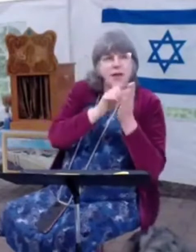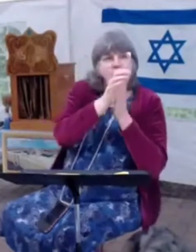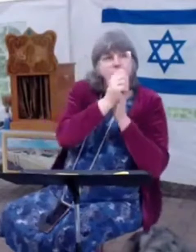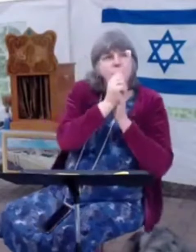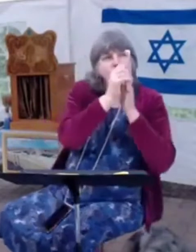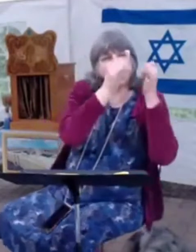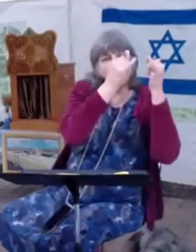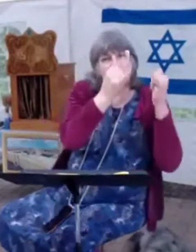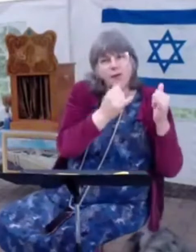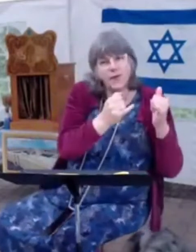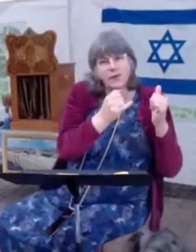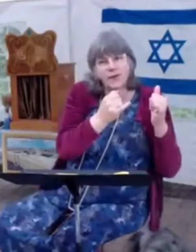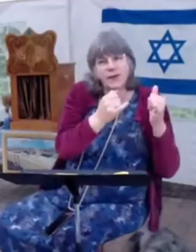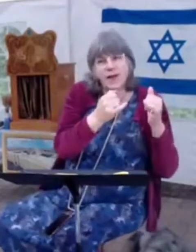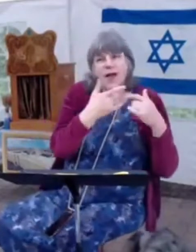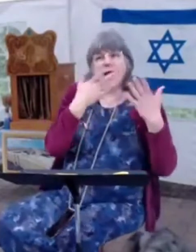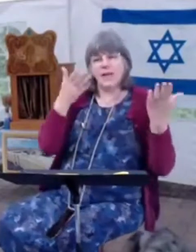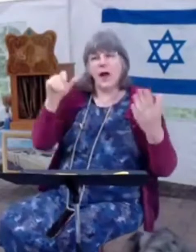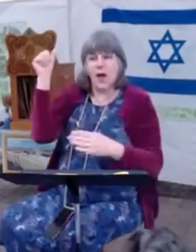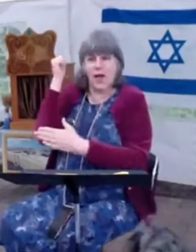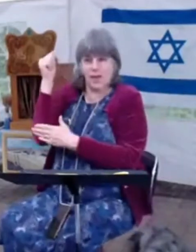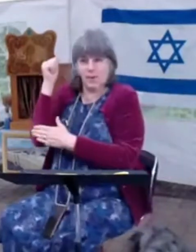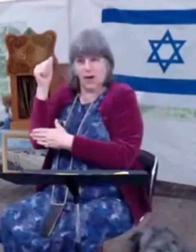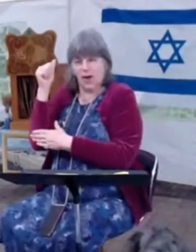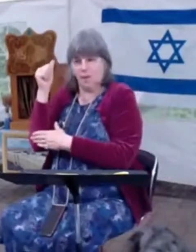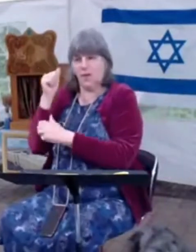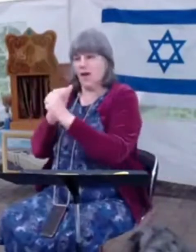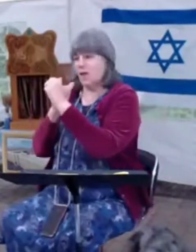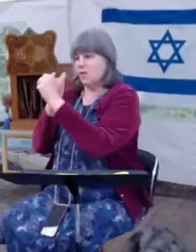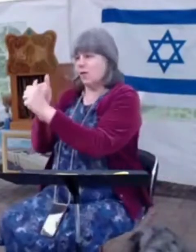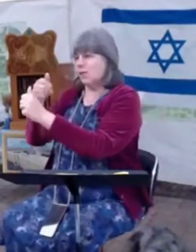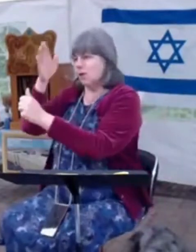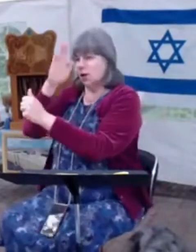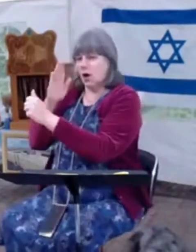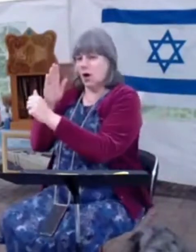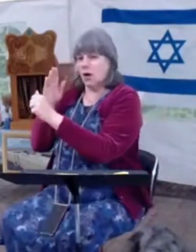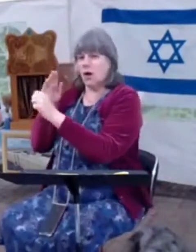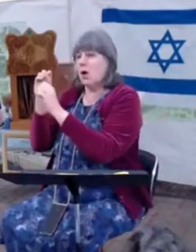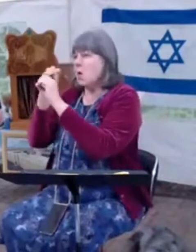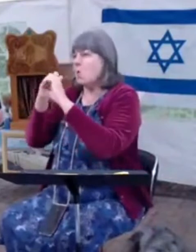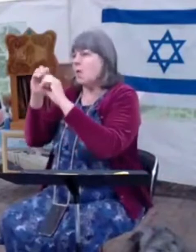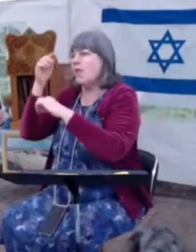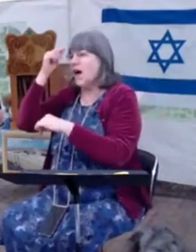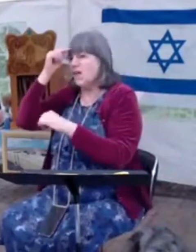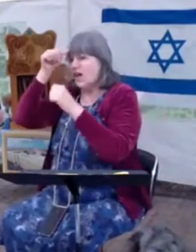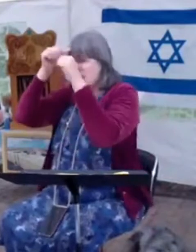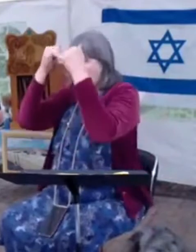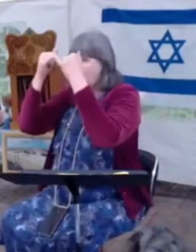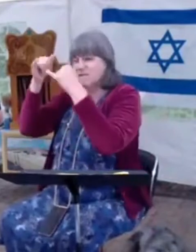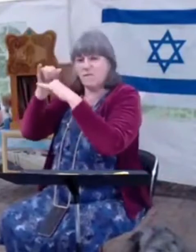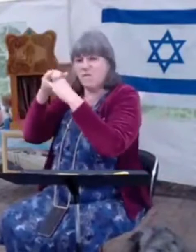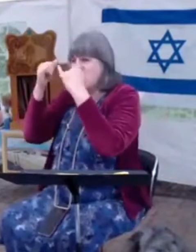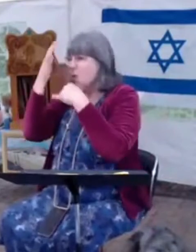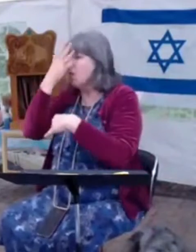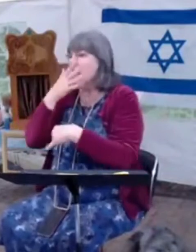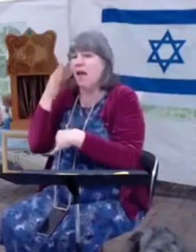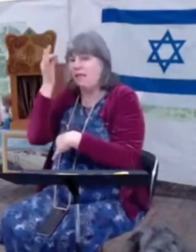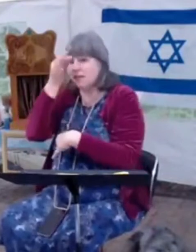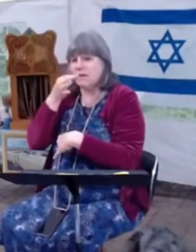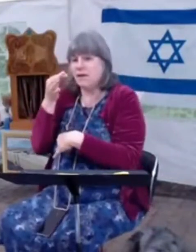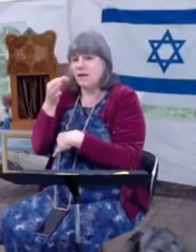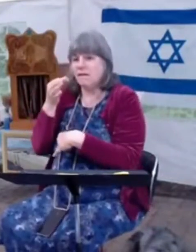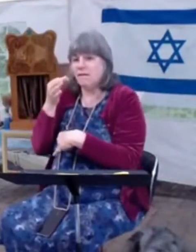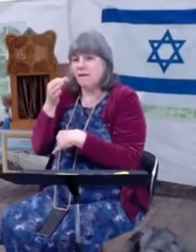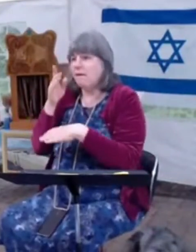Counterculture because they are following a God with no name, no face, no statue, no idol, nothing.